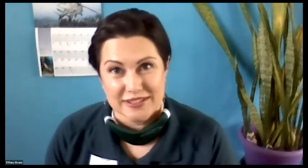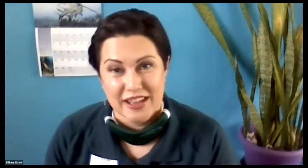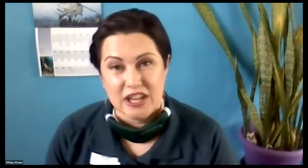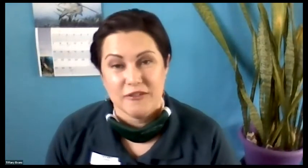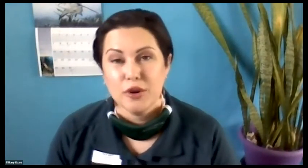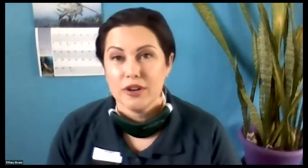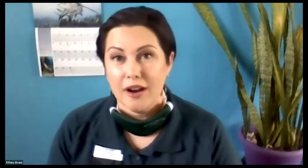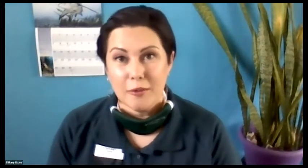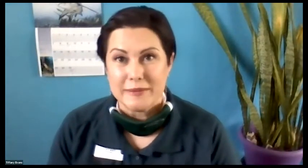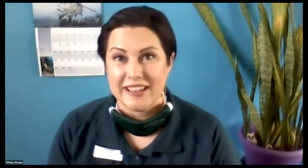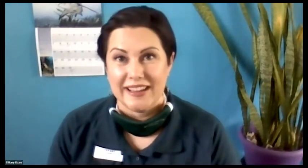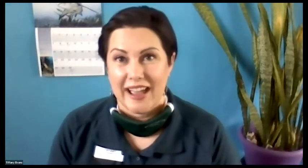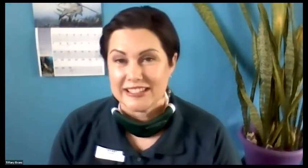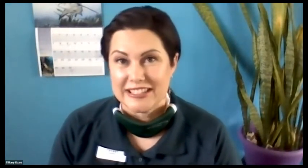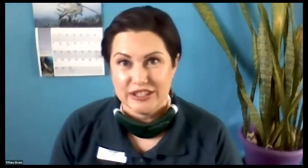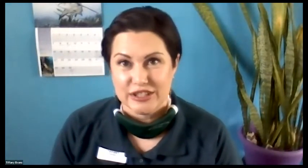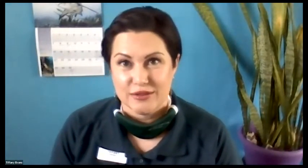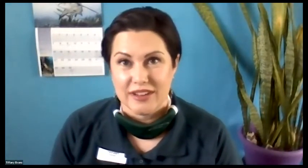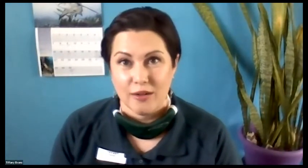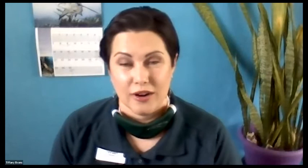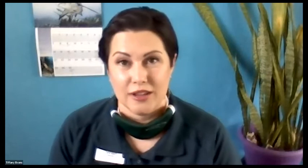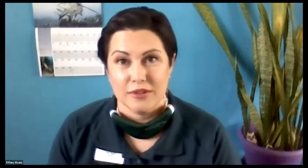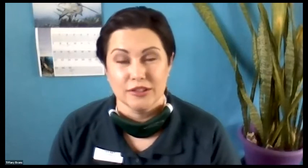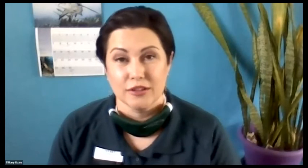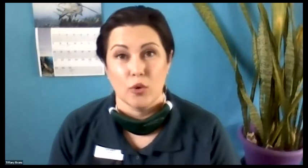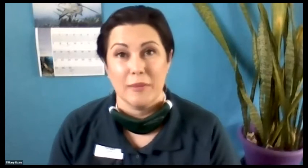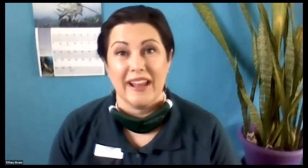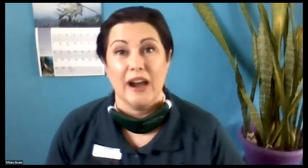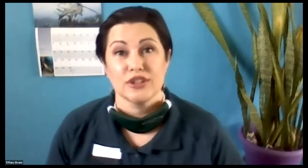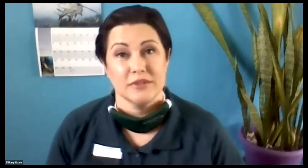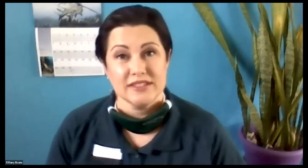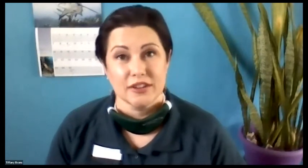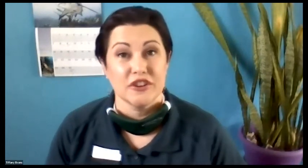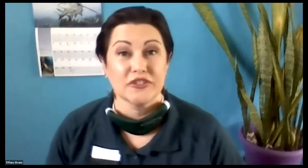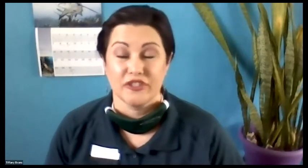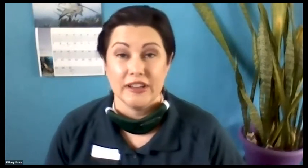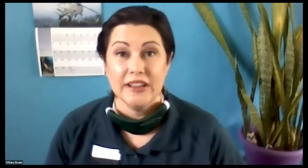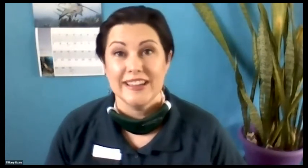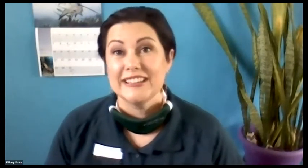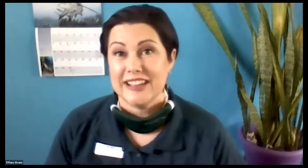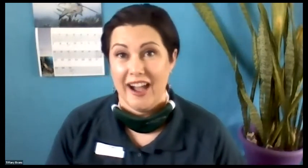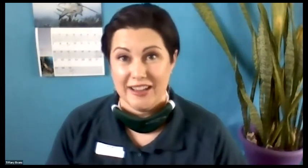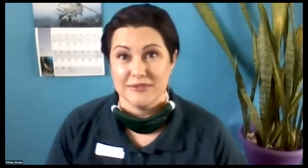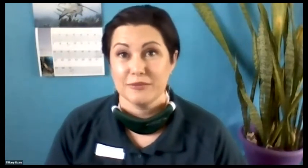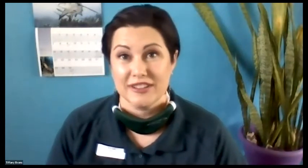If you go to our website, STLZOO.org, you can learn more about how to reserve your free timed